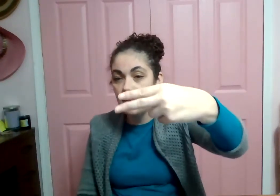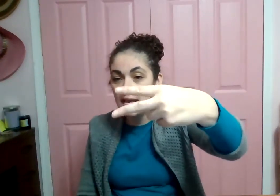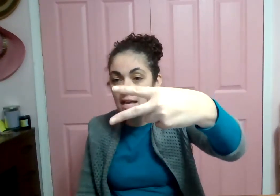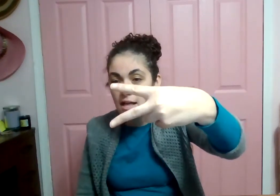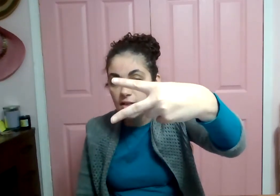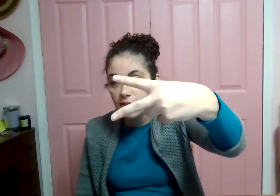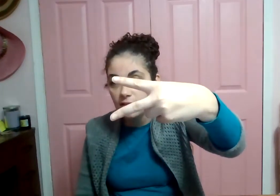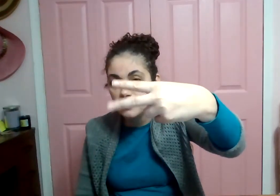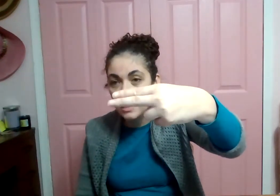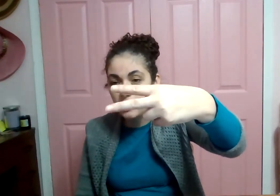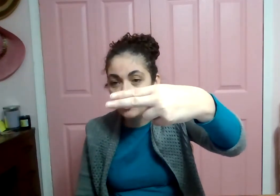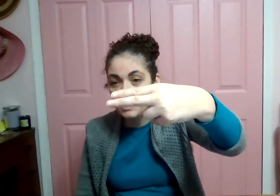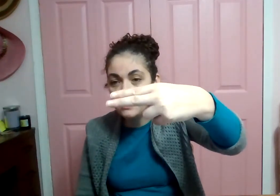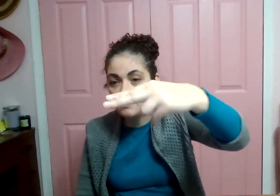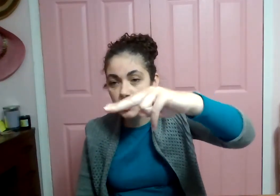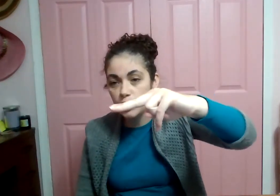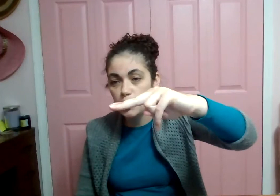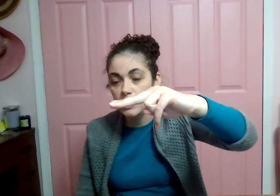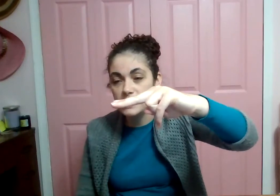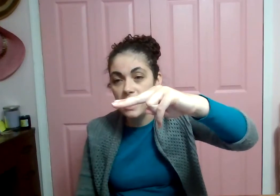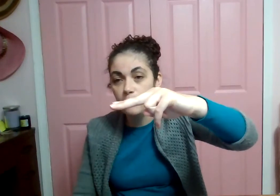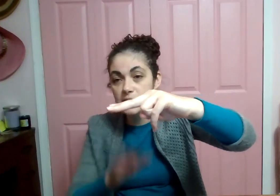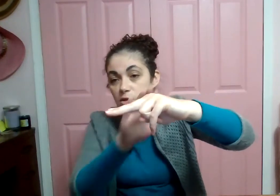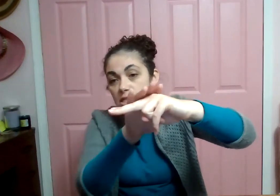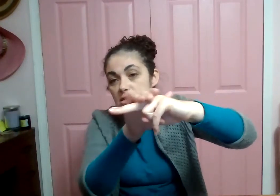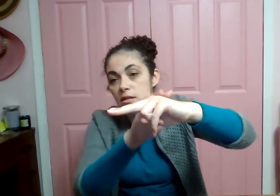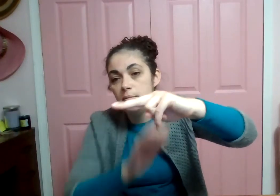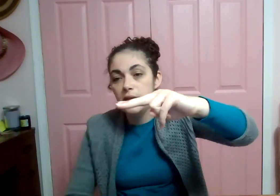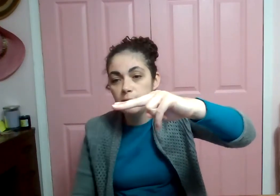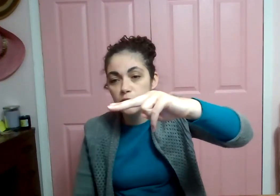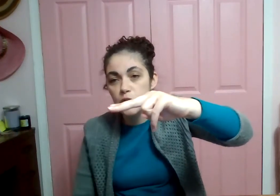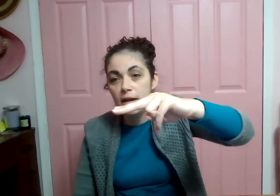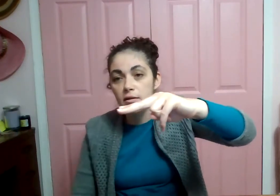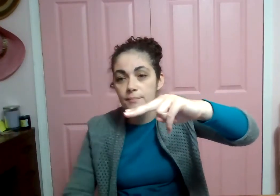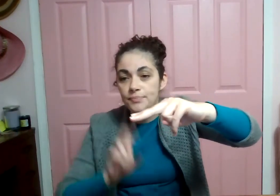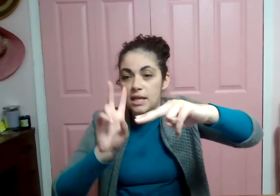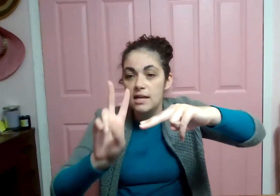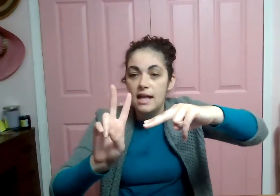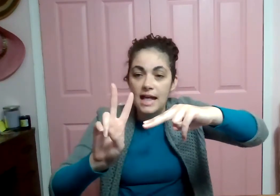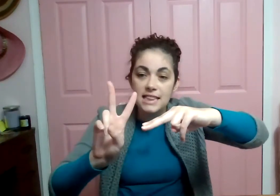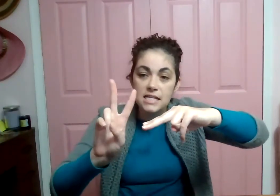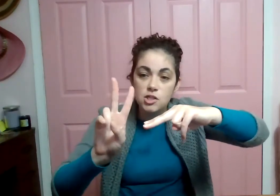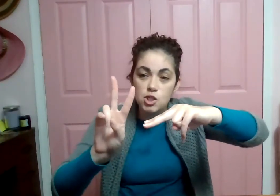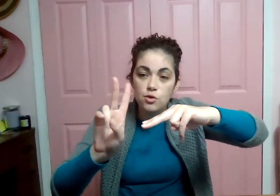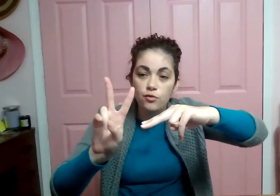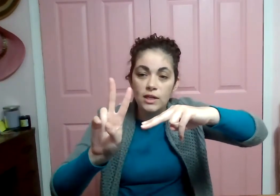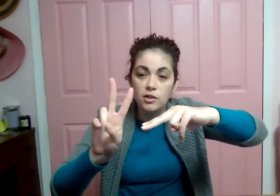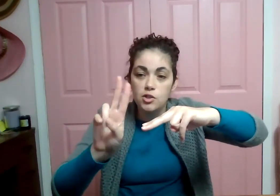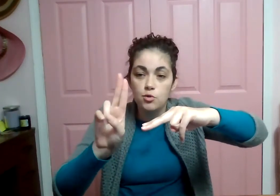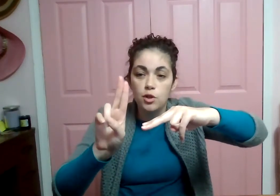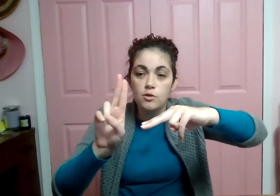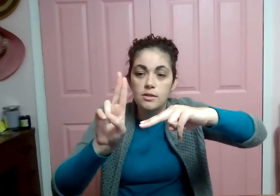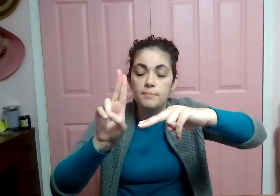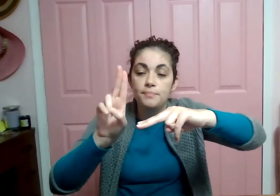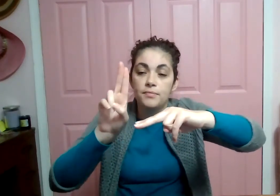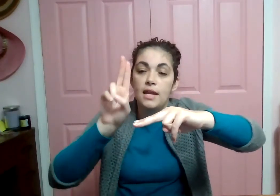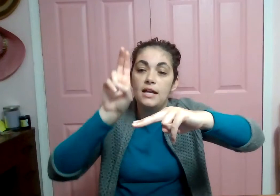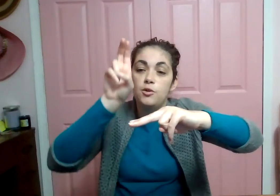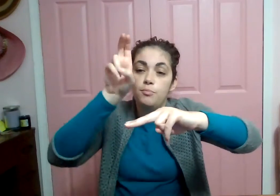make like your piece, but you're gonna turn it sideways. So this is gonna become your chair. And these two fingers, you close them and you